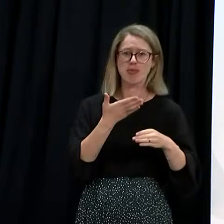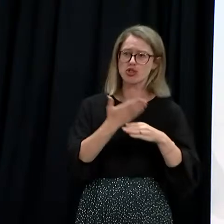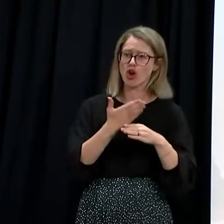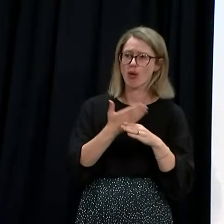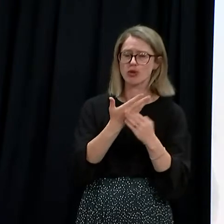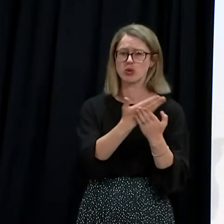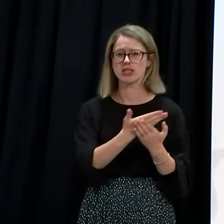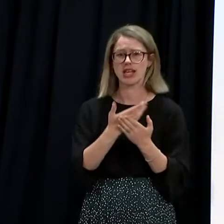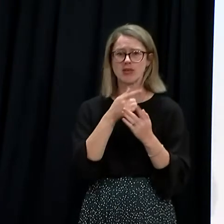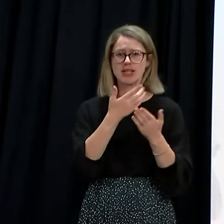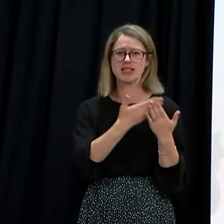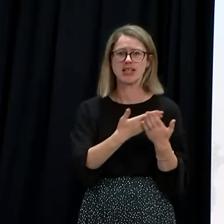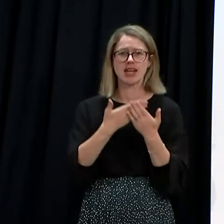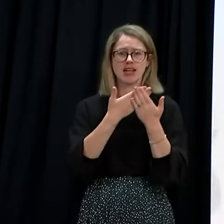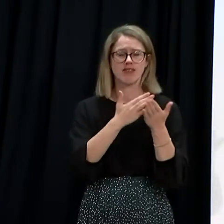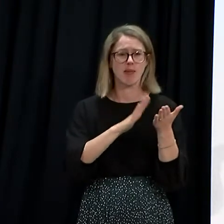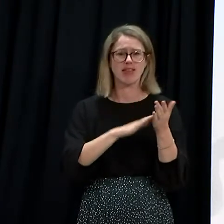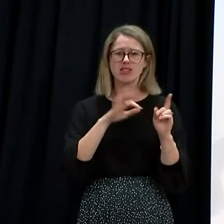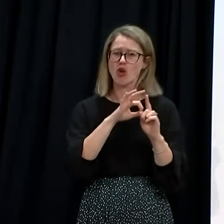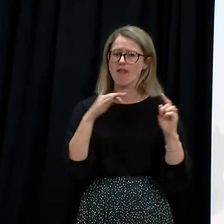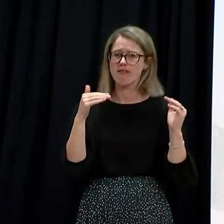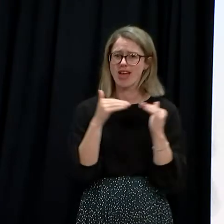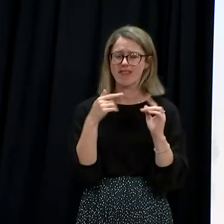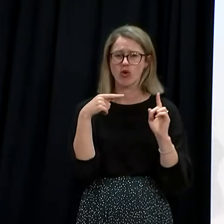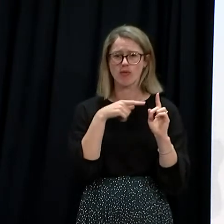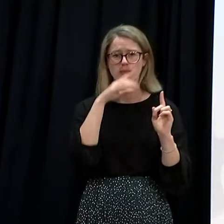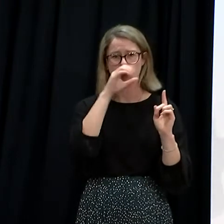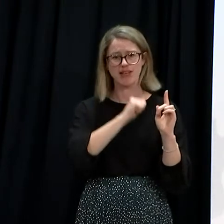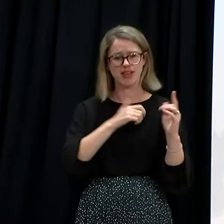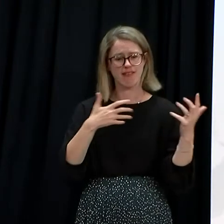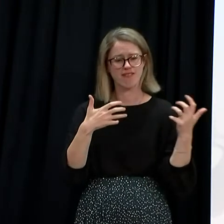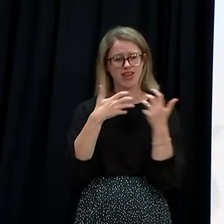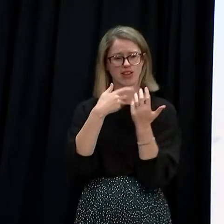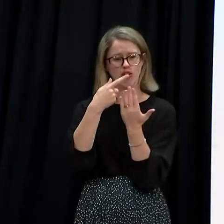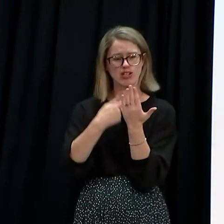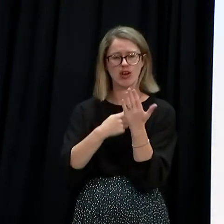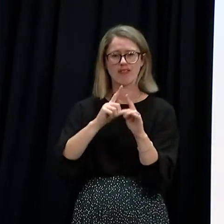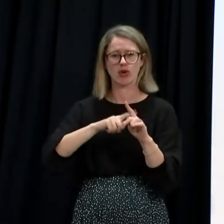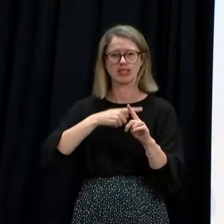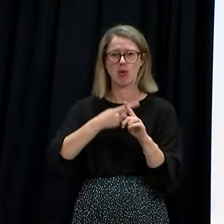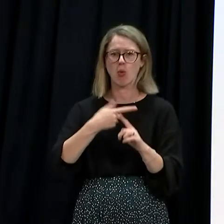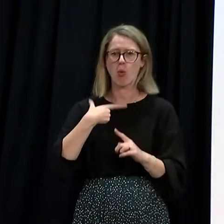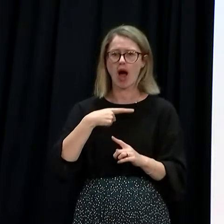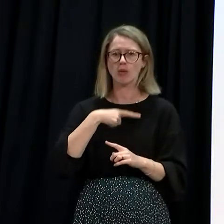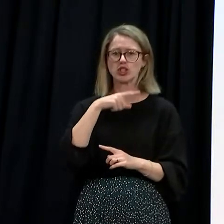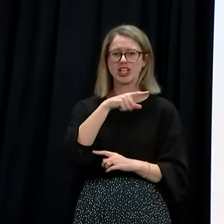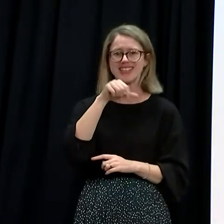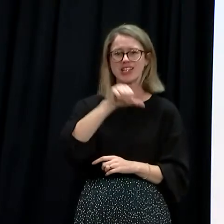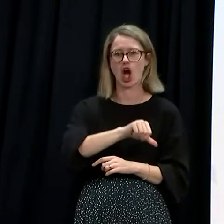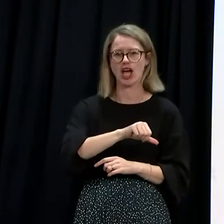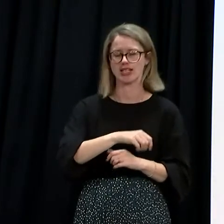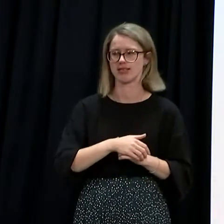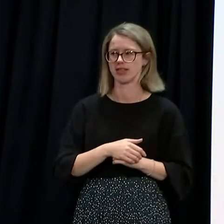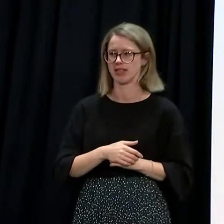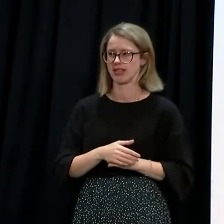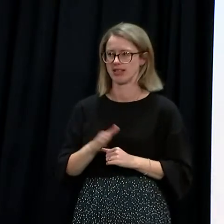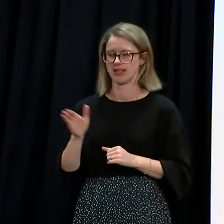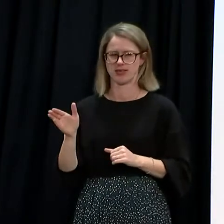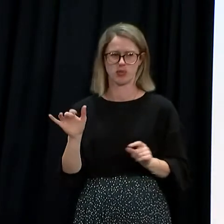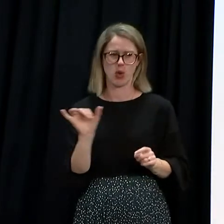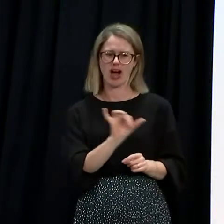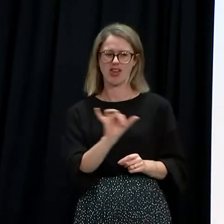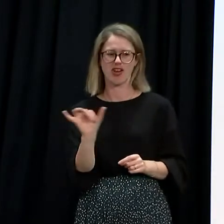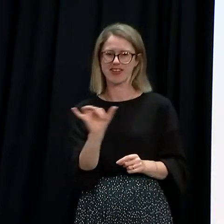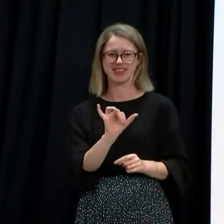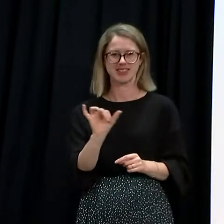this, has been studying for months, and says this isn't fair. She believes she met the criteria for an exemption. Why was she denied? I'm not sure that either of us